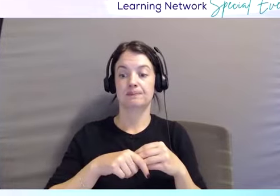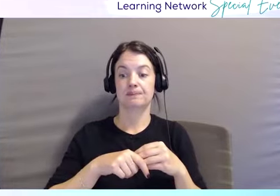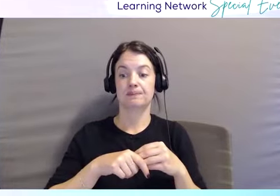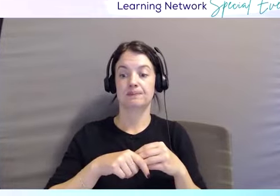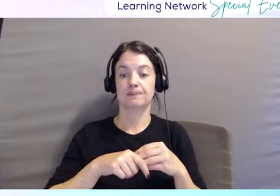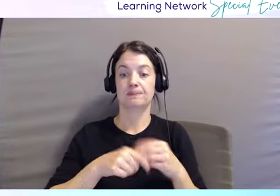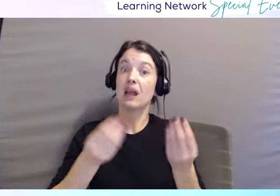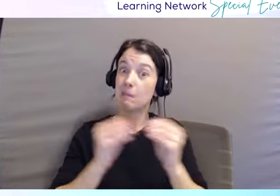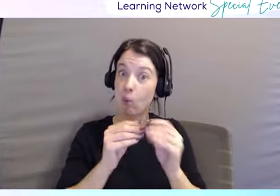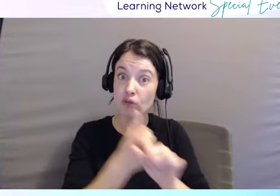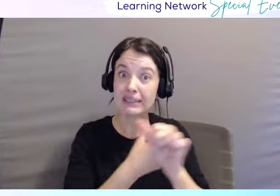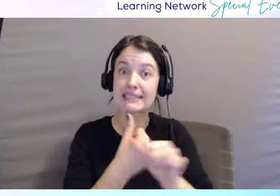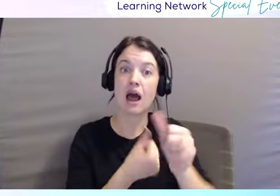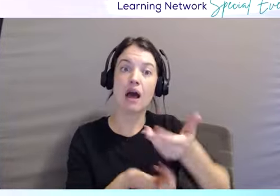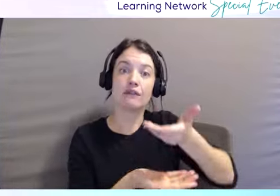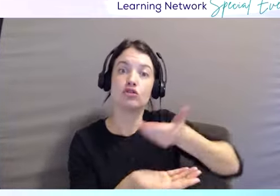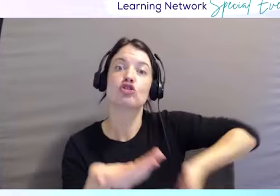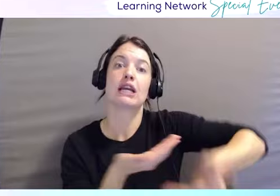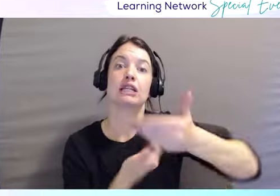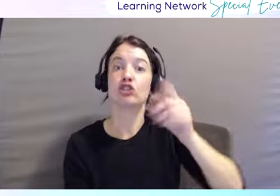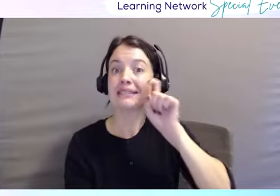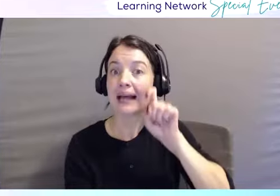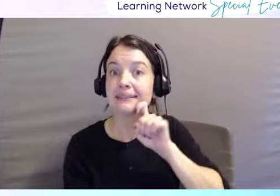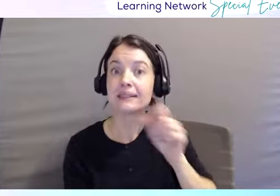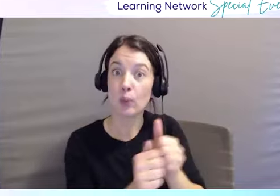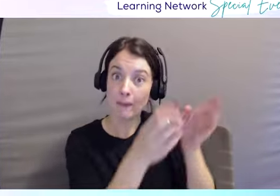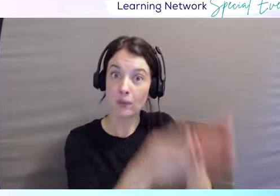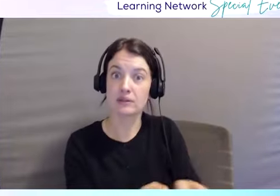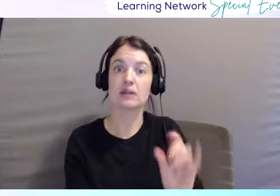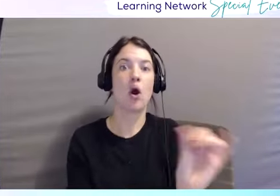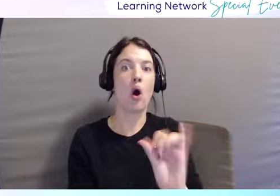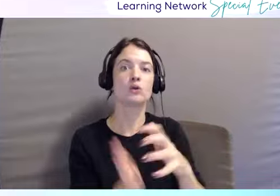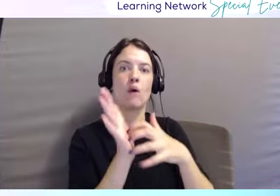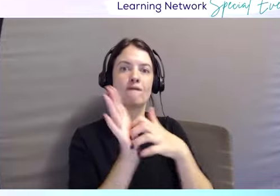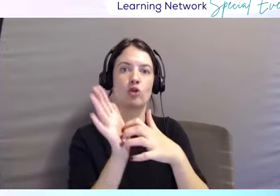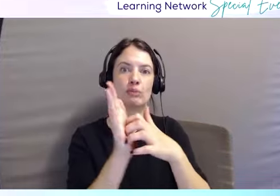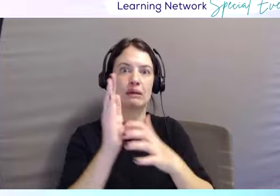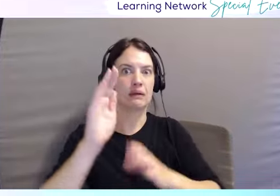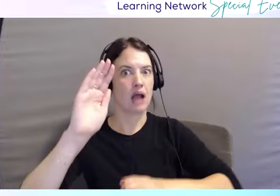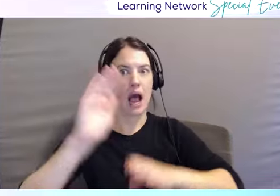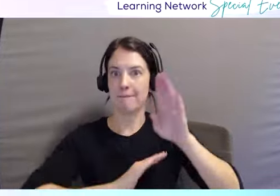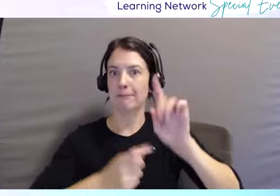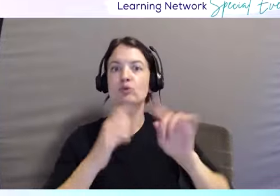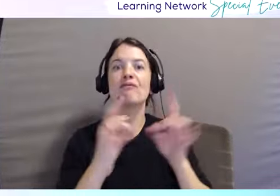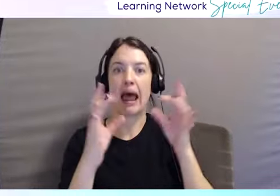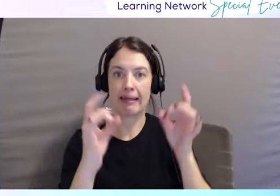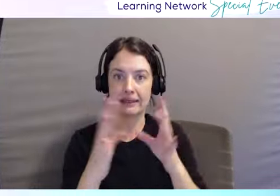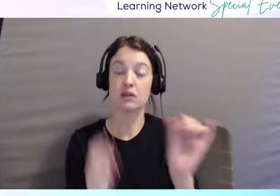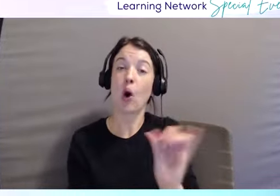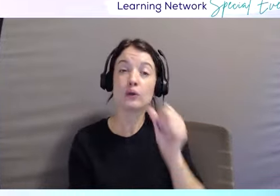transactional sex, and vulnerability to violence. And we often find that cocaine is used in conjunction with many of the other drugs